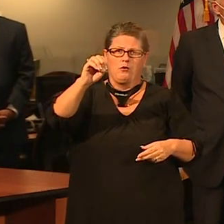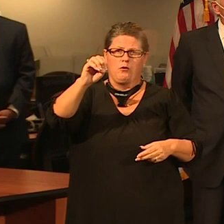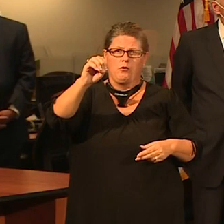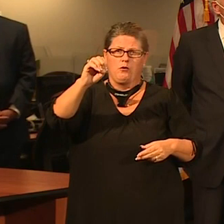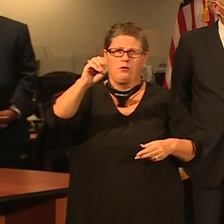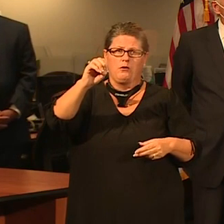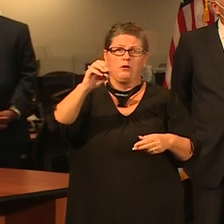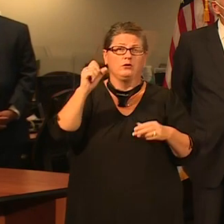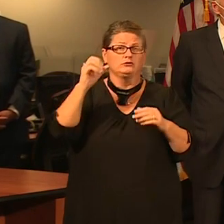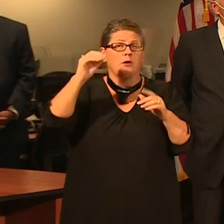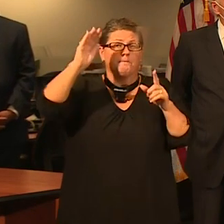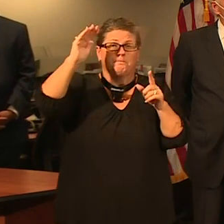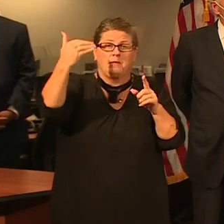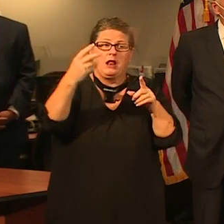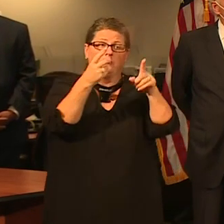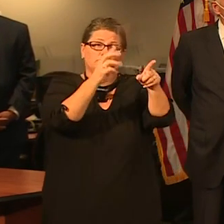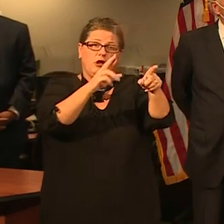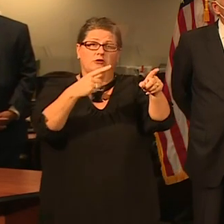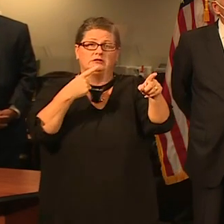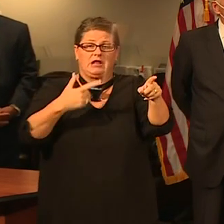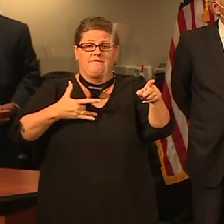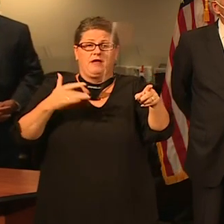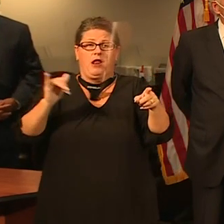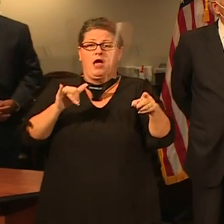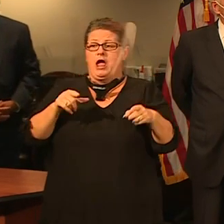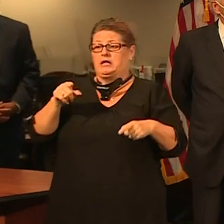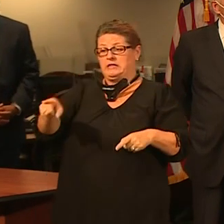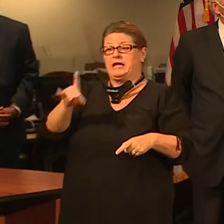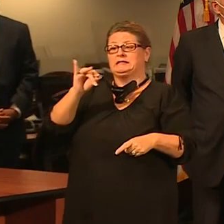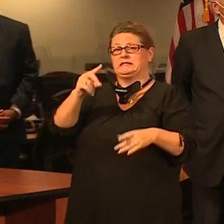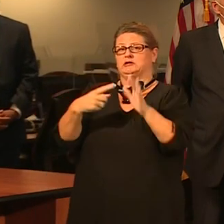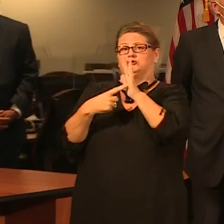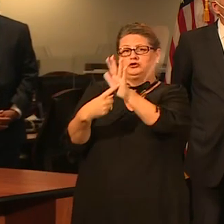had signs and symptoms and consistent with COVID-19.